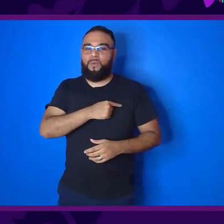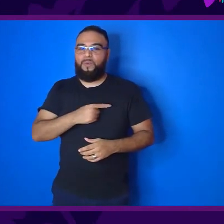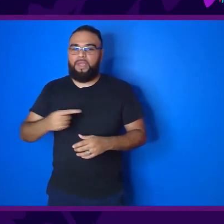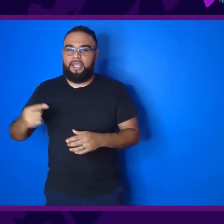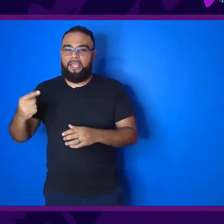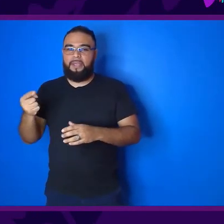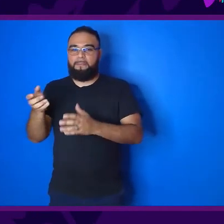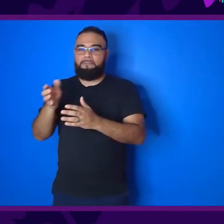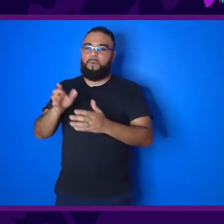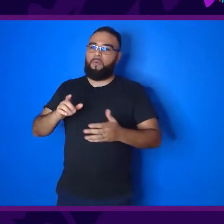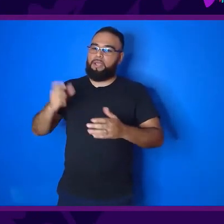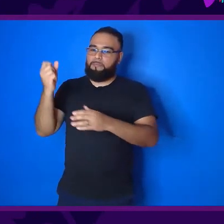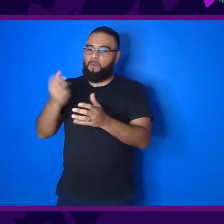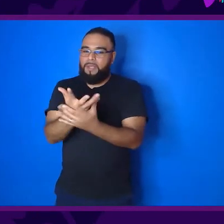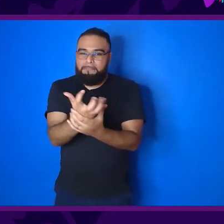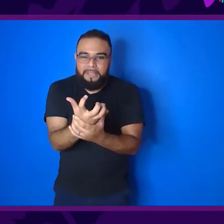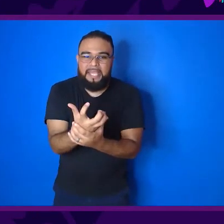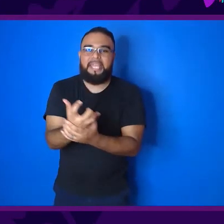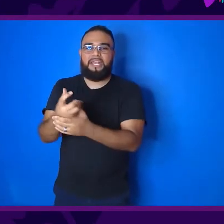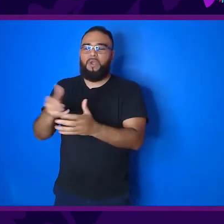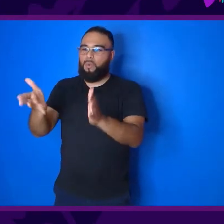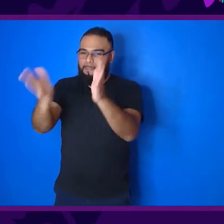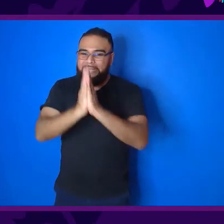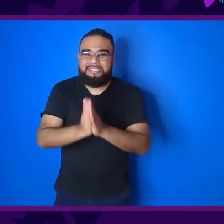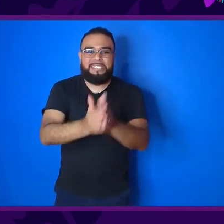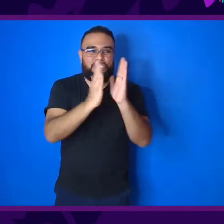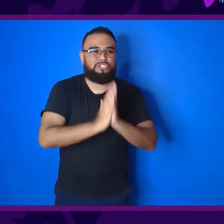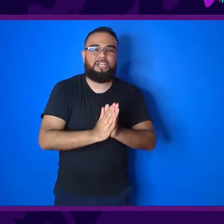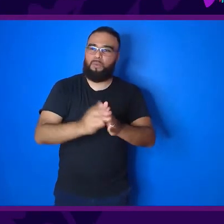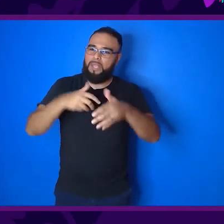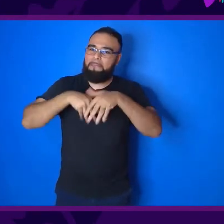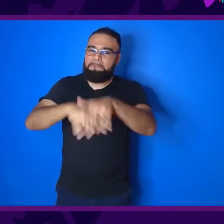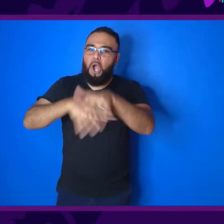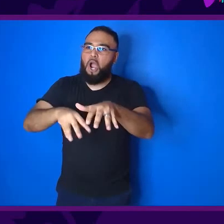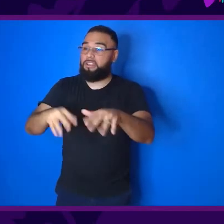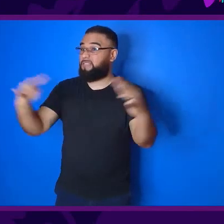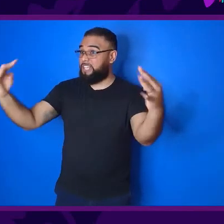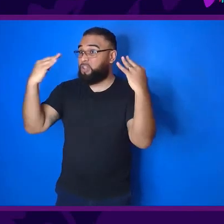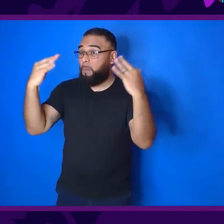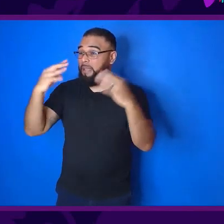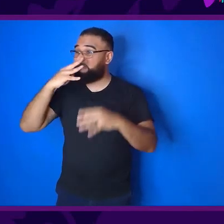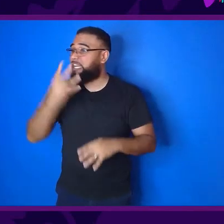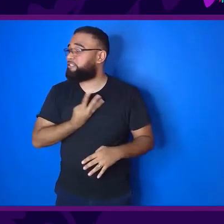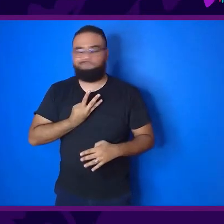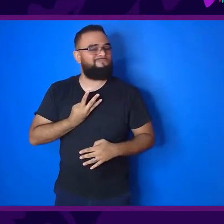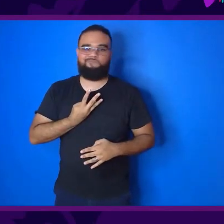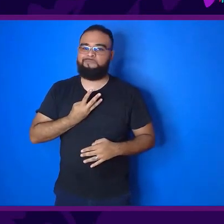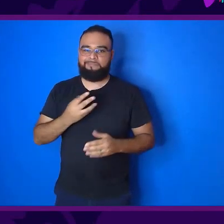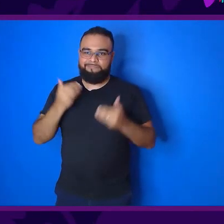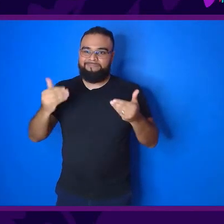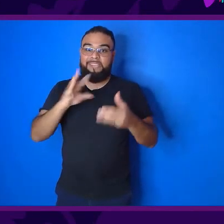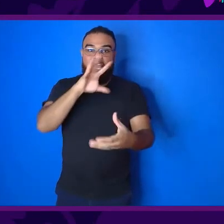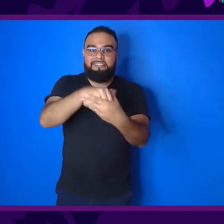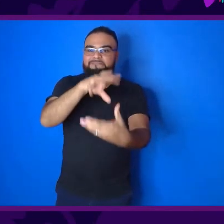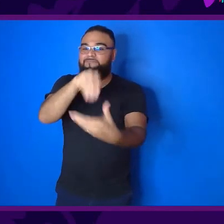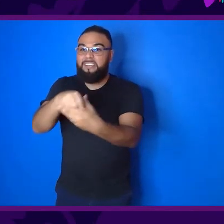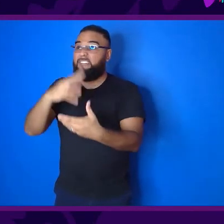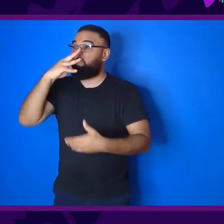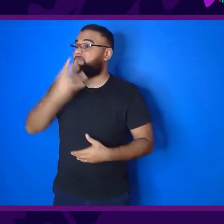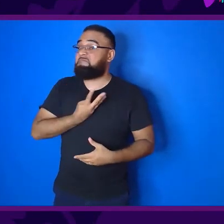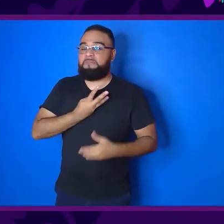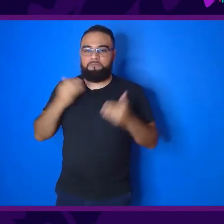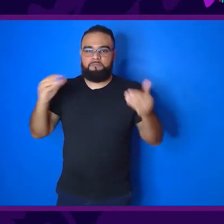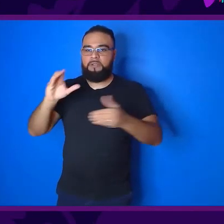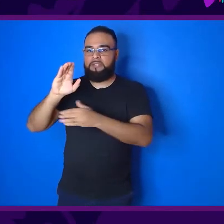we march, and they don't pay attention. And so the next thing you have to do is engage in civil disobedience. But just to